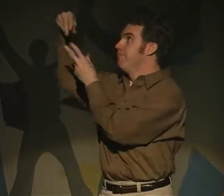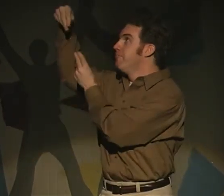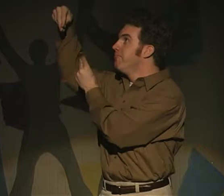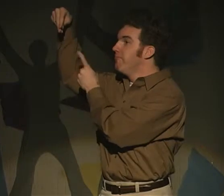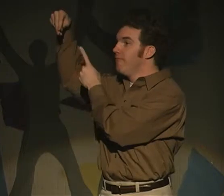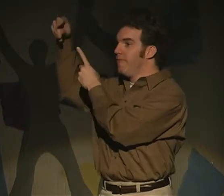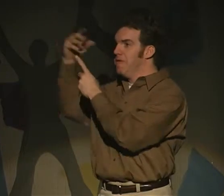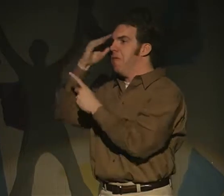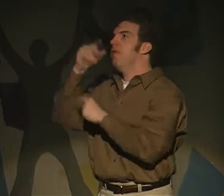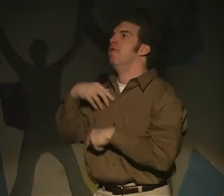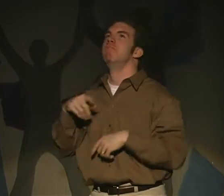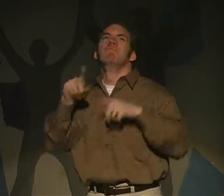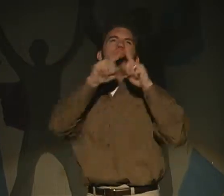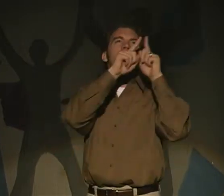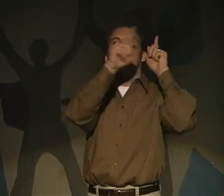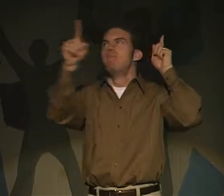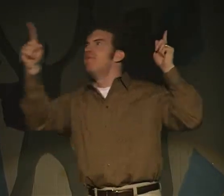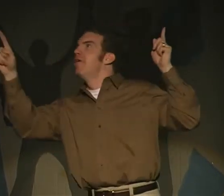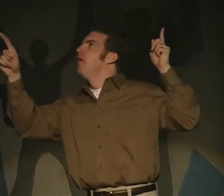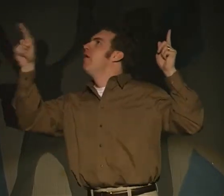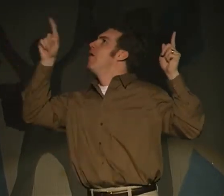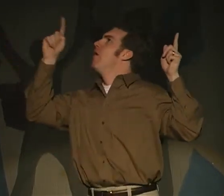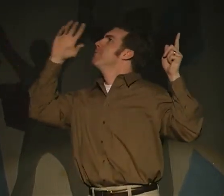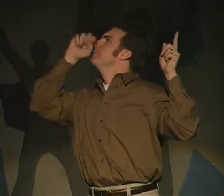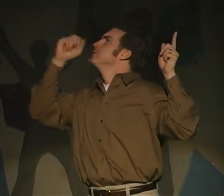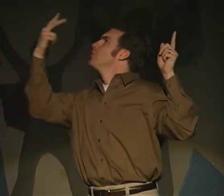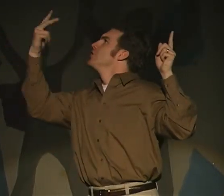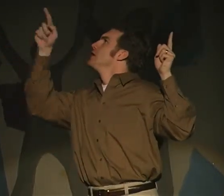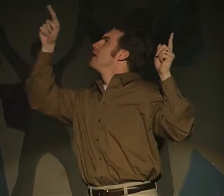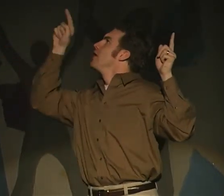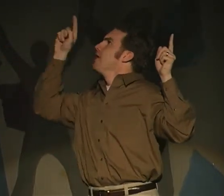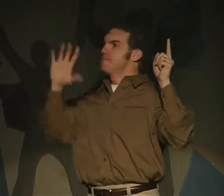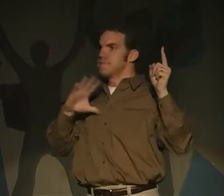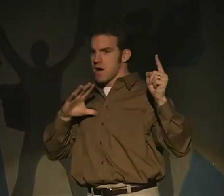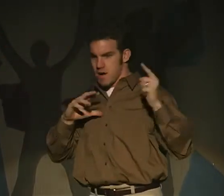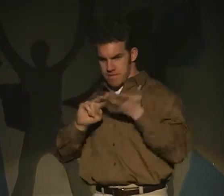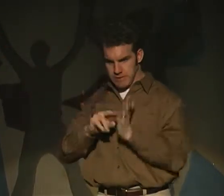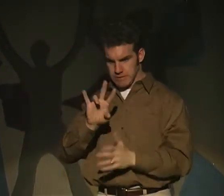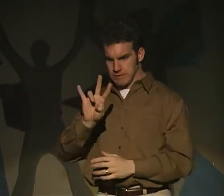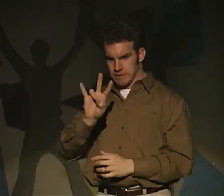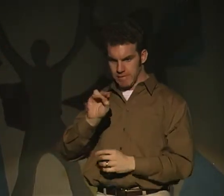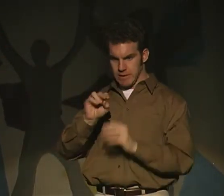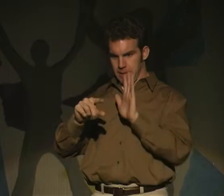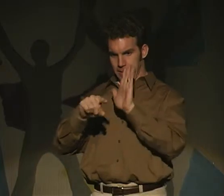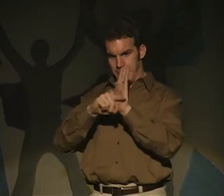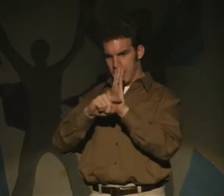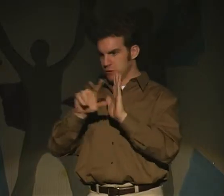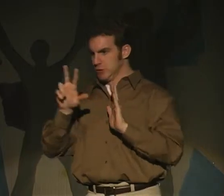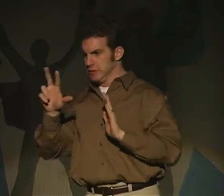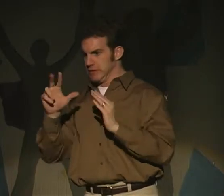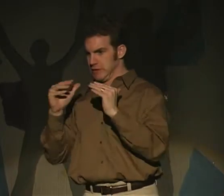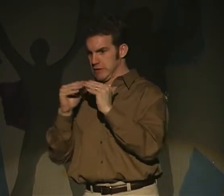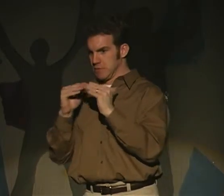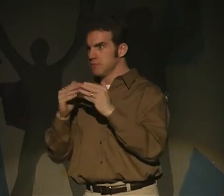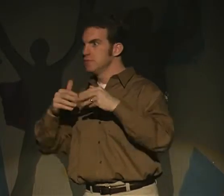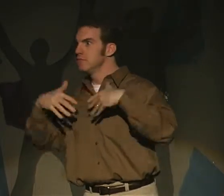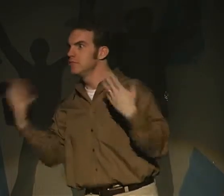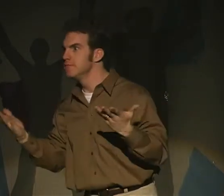And the way I would do that is I would count the lights that were burned out. So if we had 70